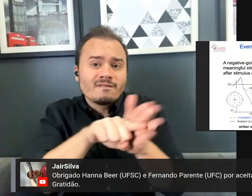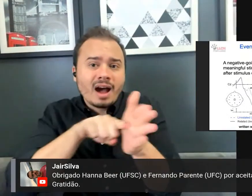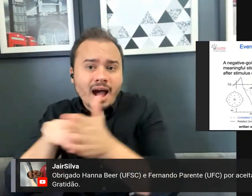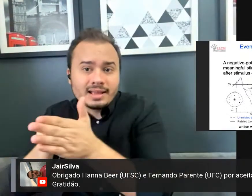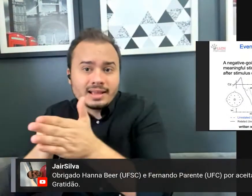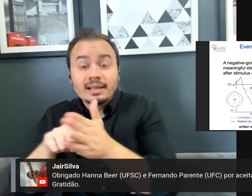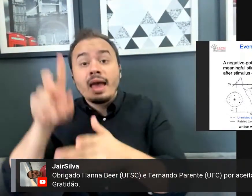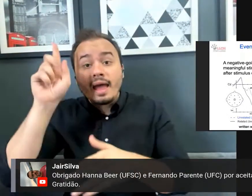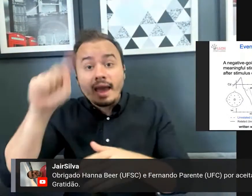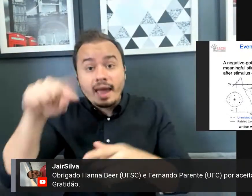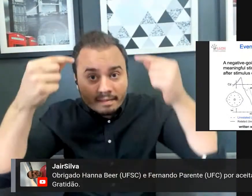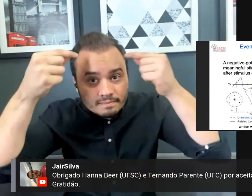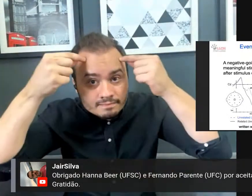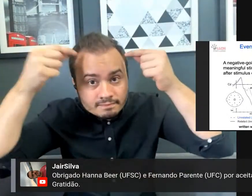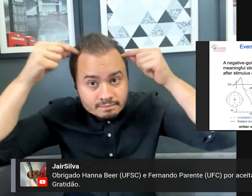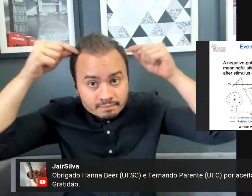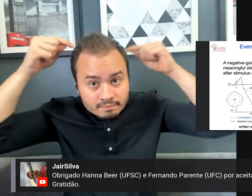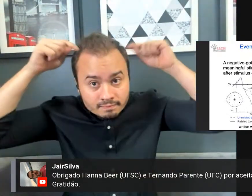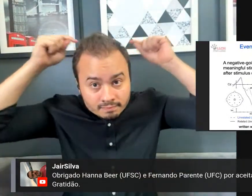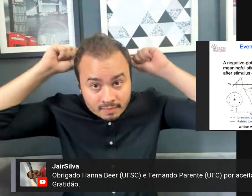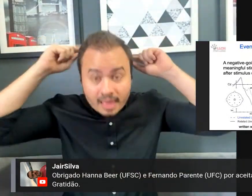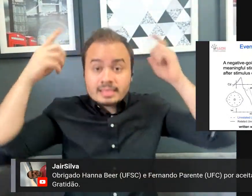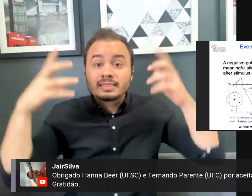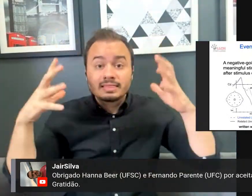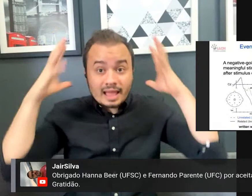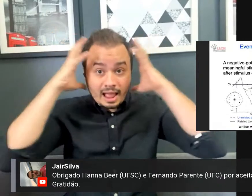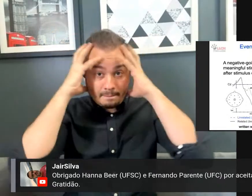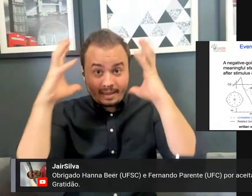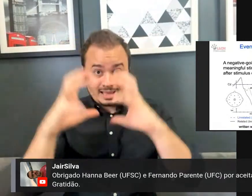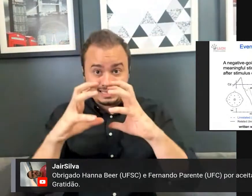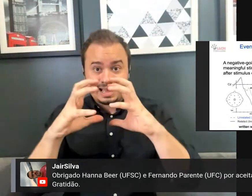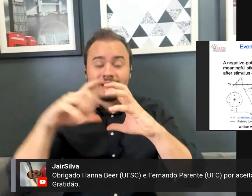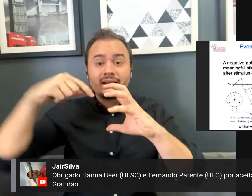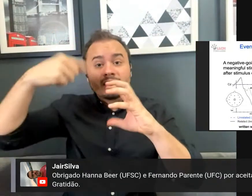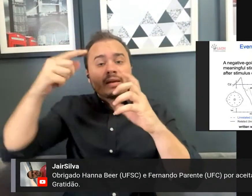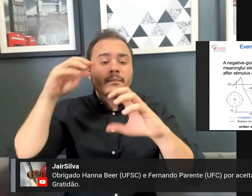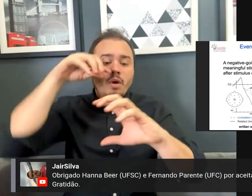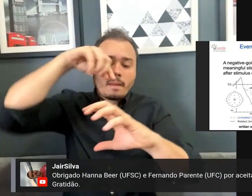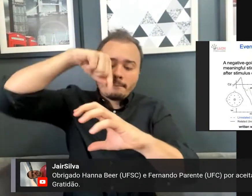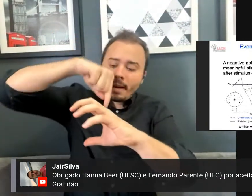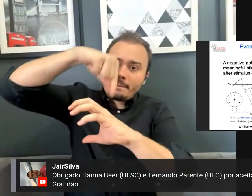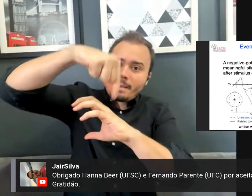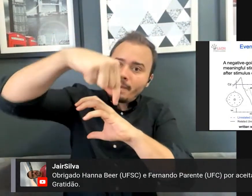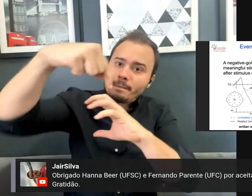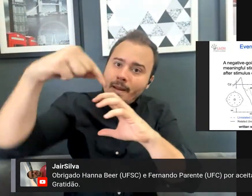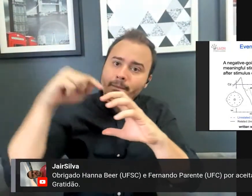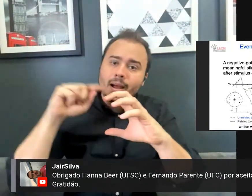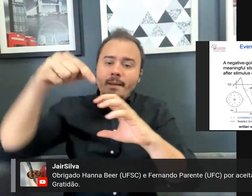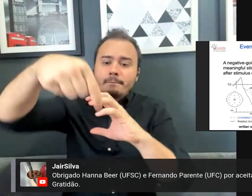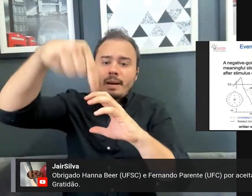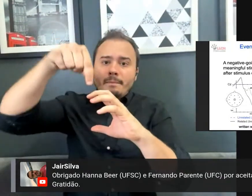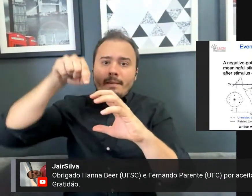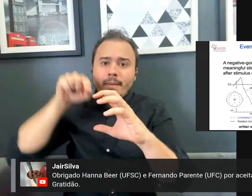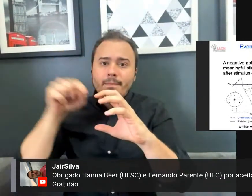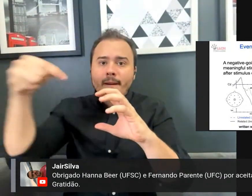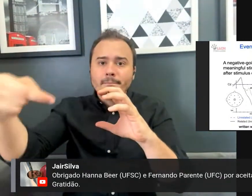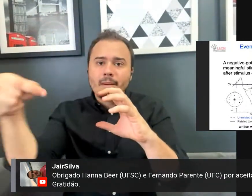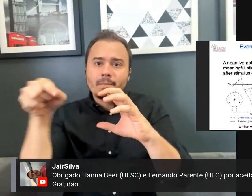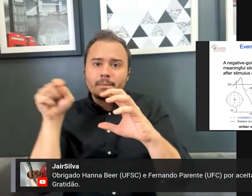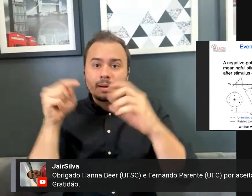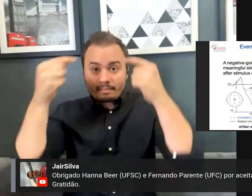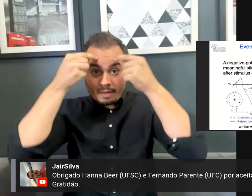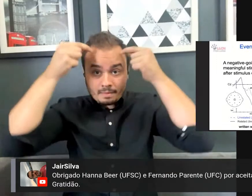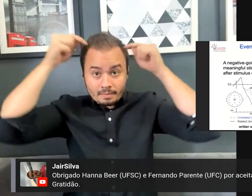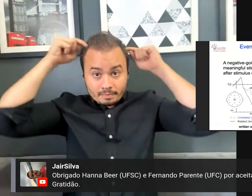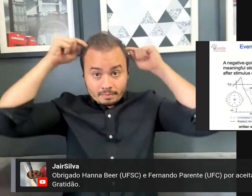or this activation difference is seen in the priming effect. So here it's a pretty wide central, more